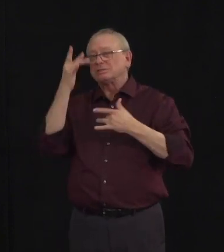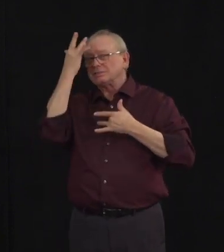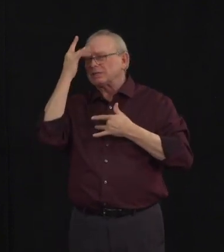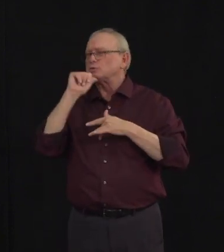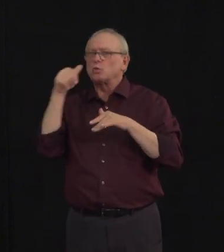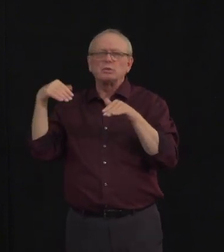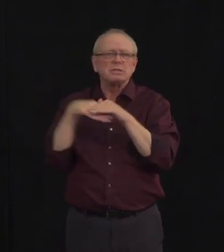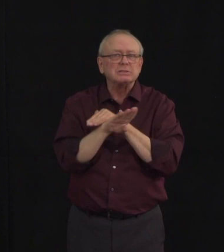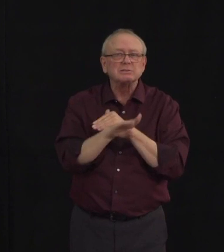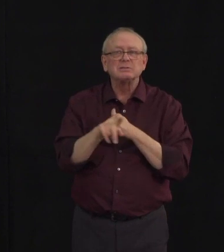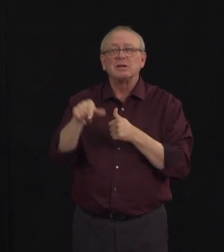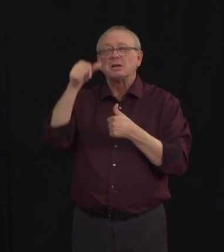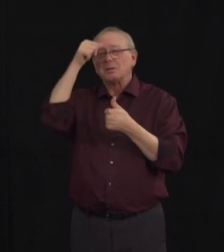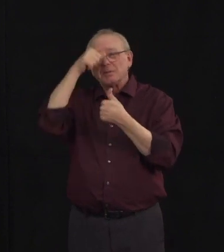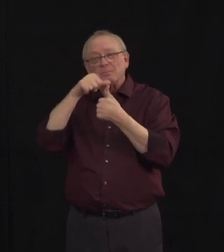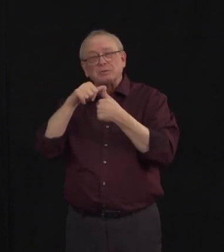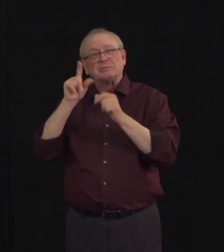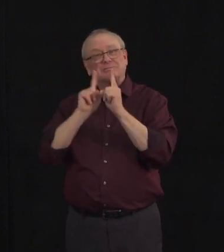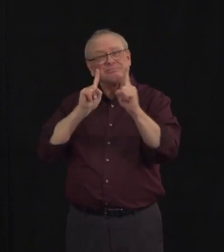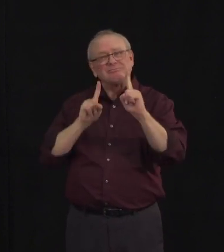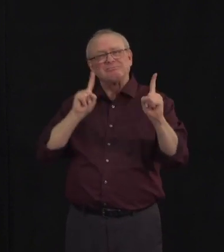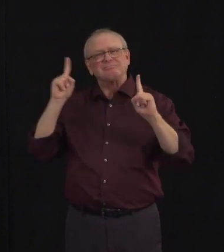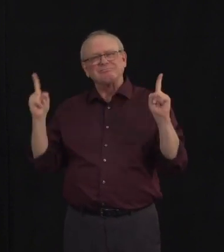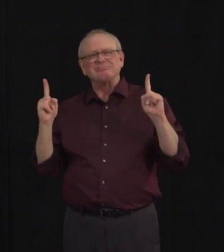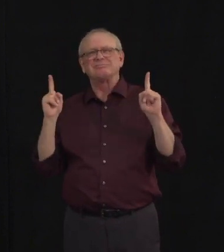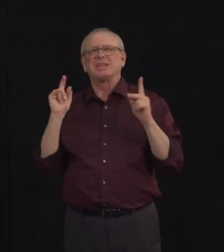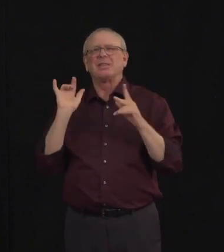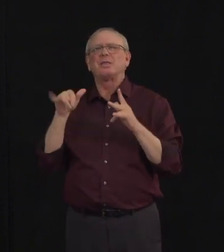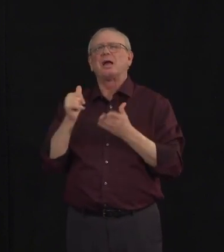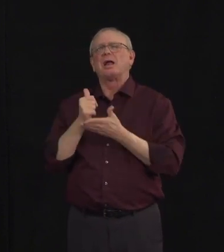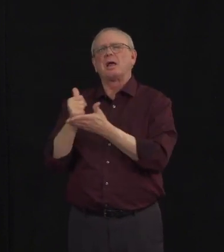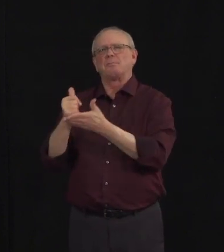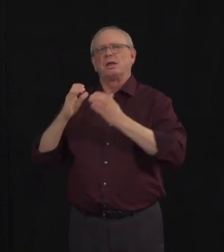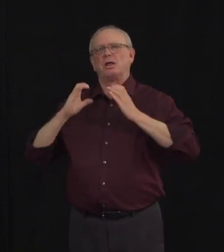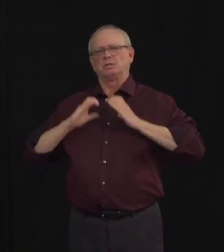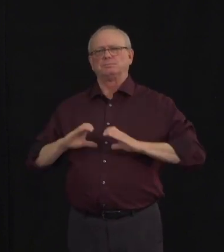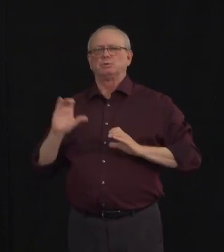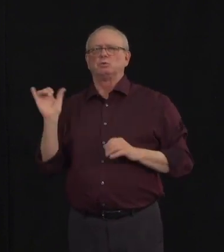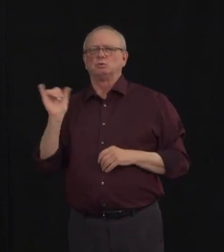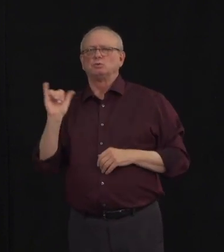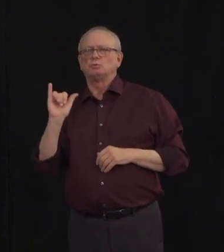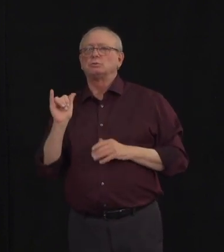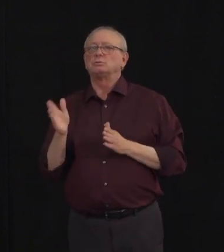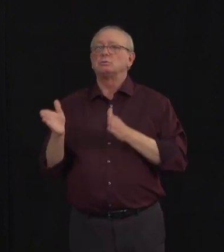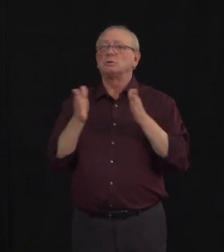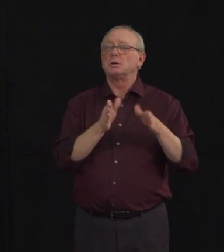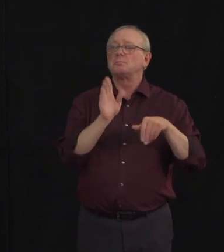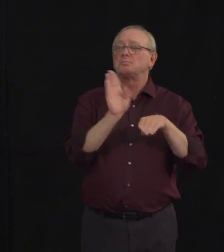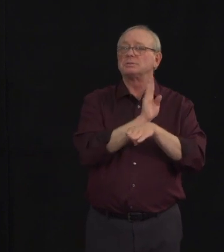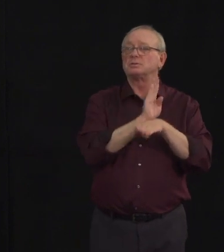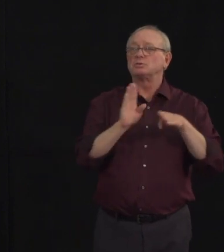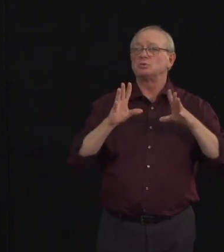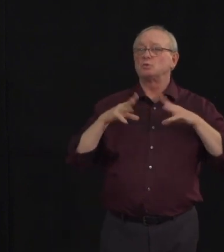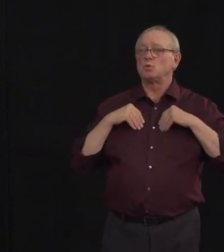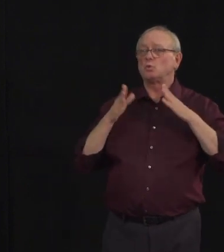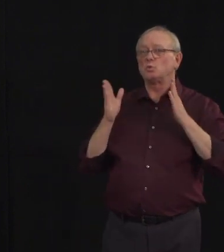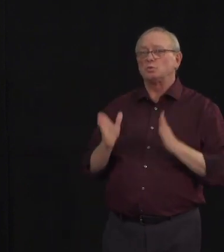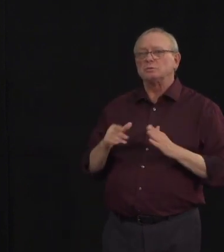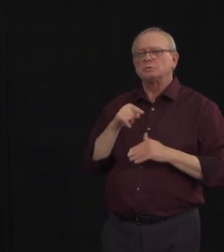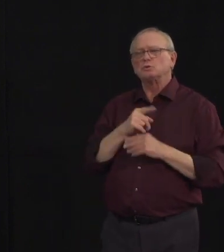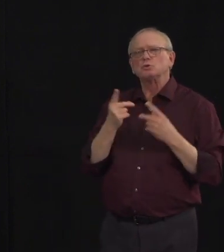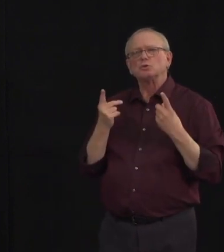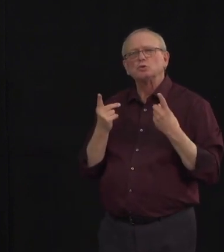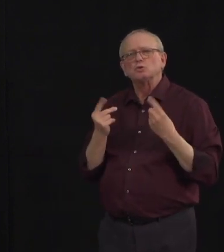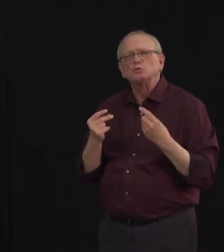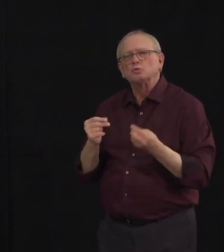do to lessen the chance that someone who's sick would be in that store, things like posting signs to make sure that people